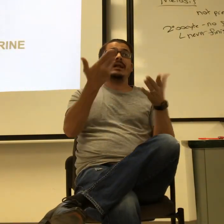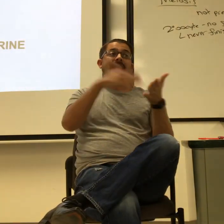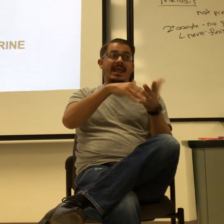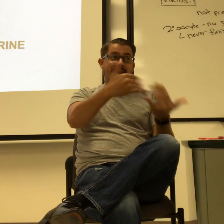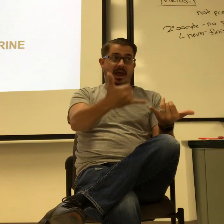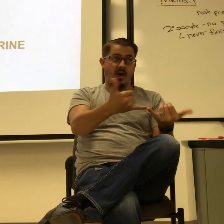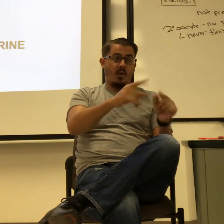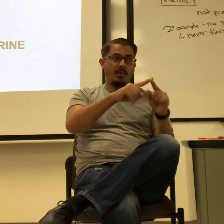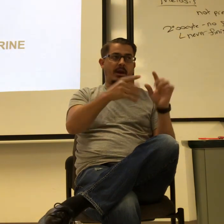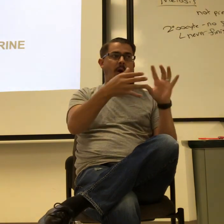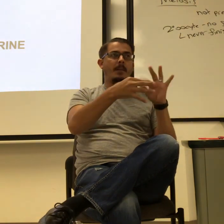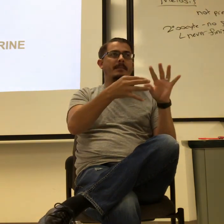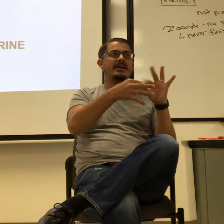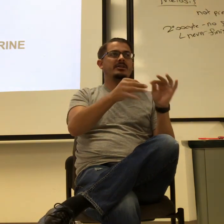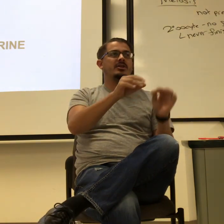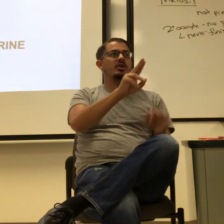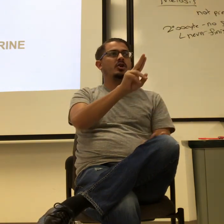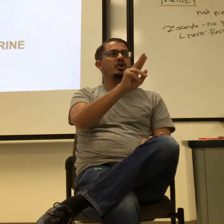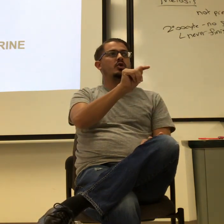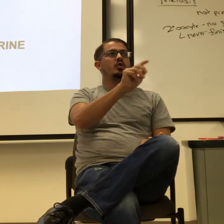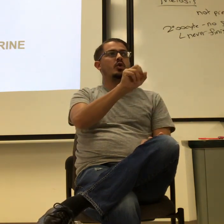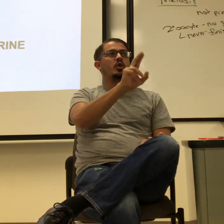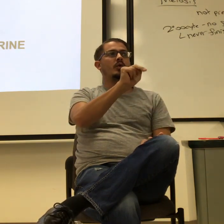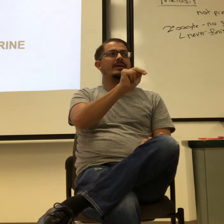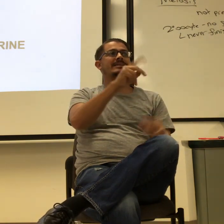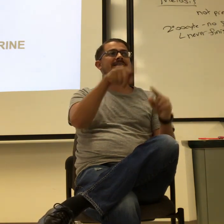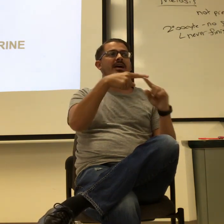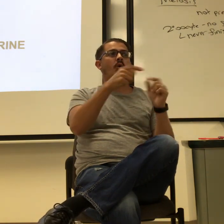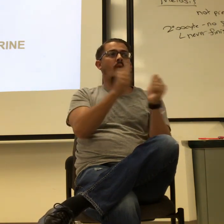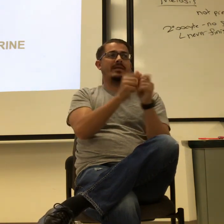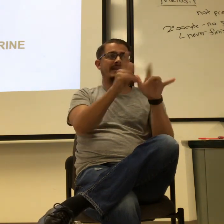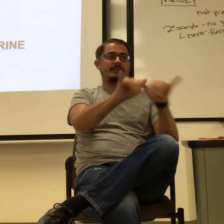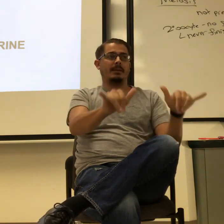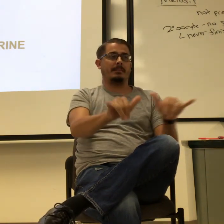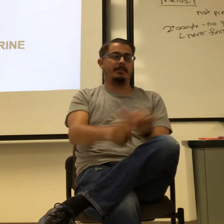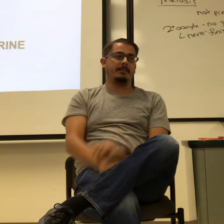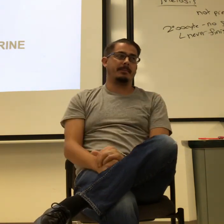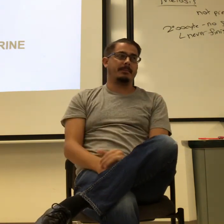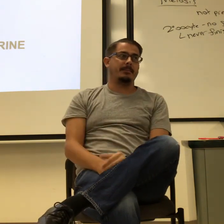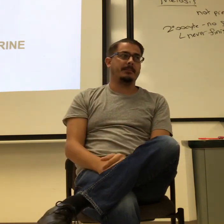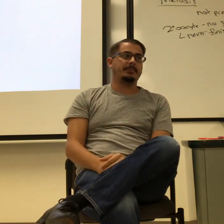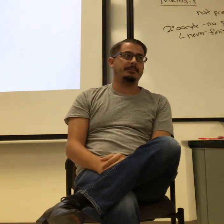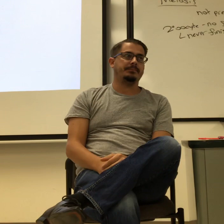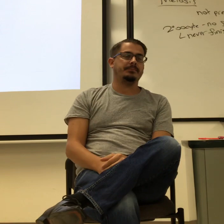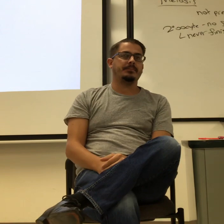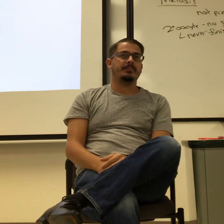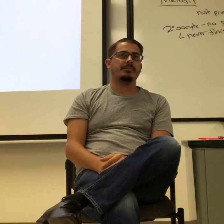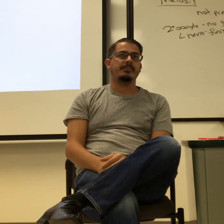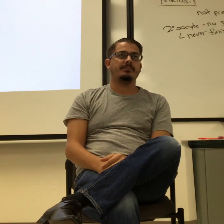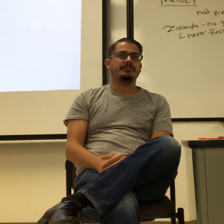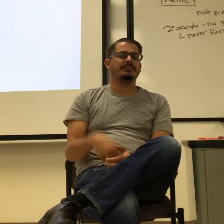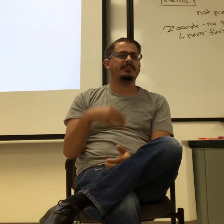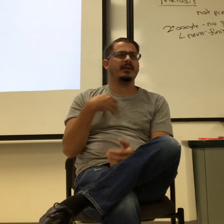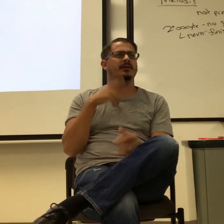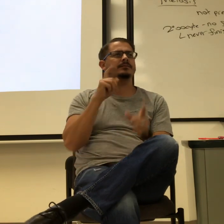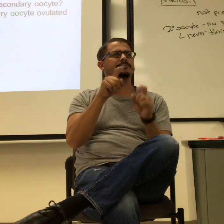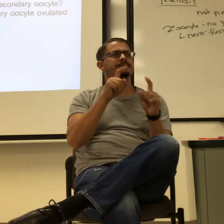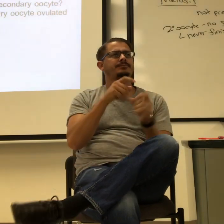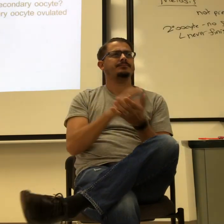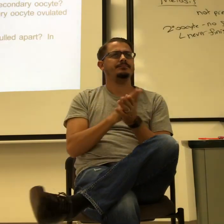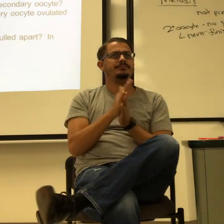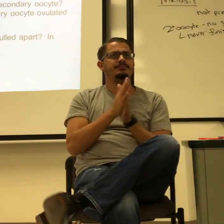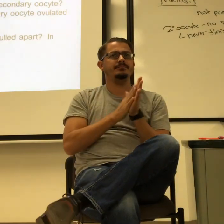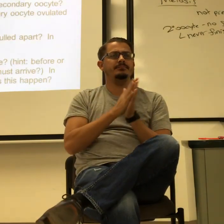want to mention is the uterine cycle with it. Okay. I do have some questions here. I want to maybe ask